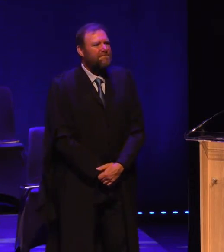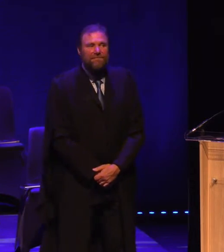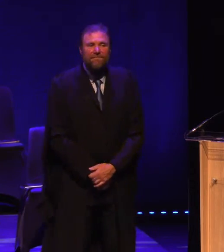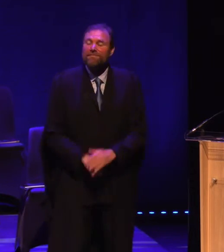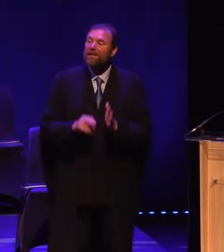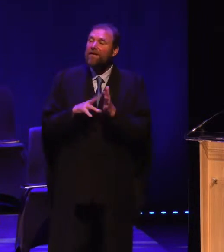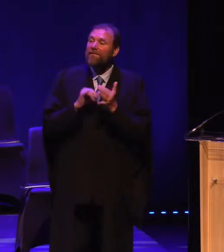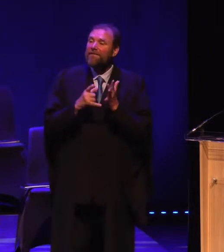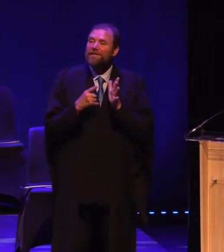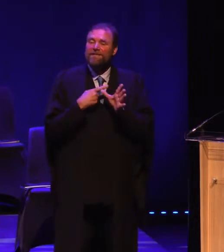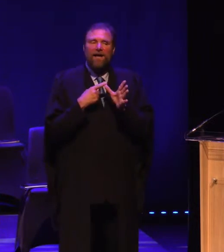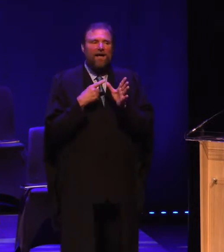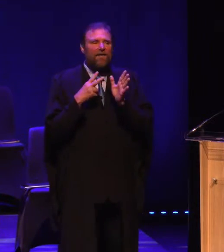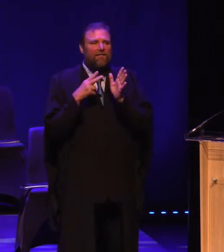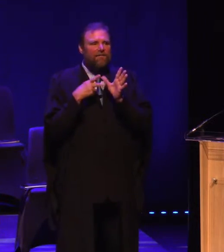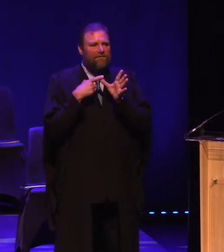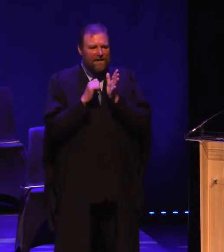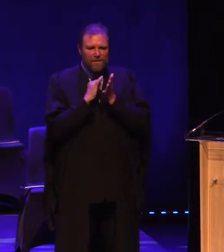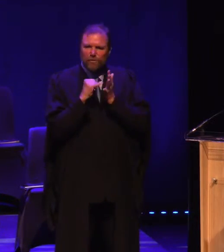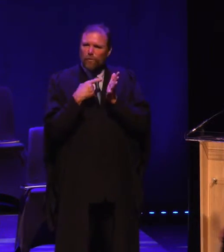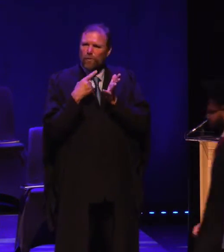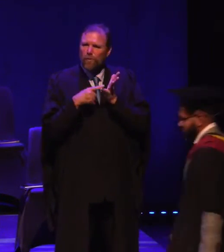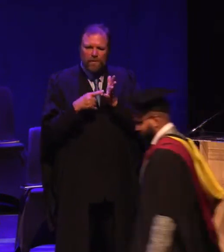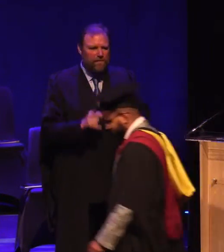Vaisak Varju.